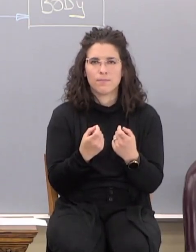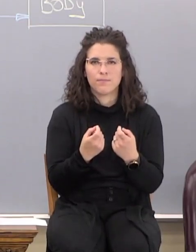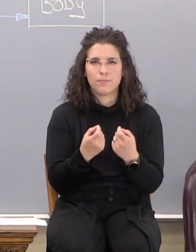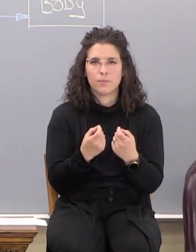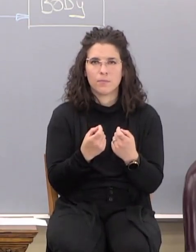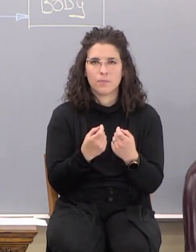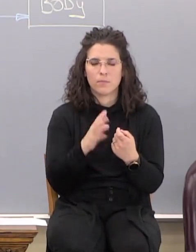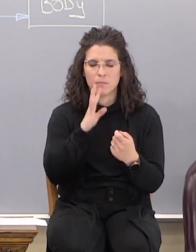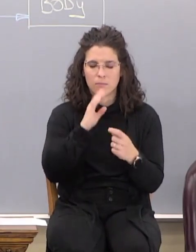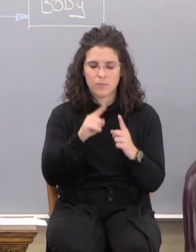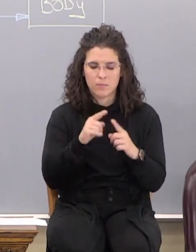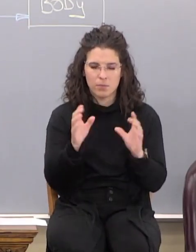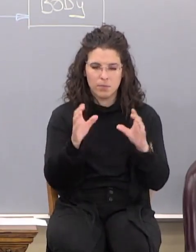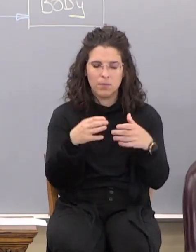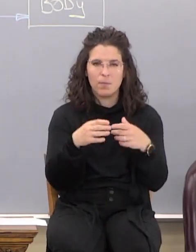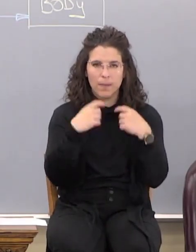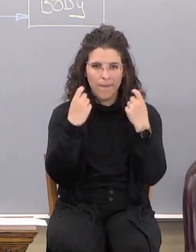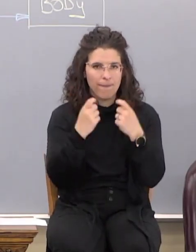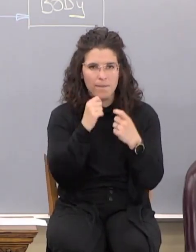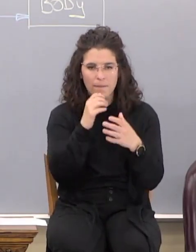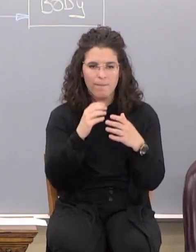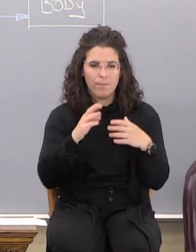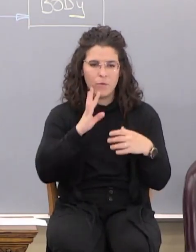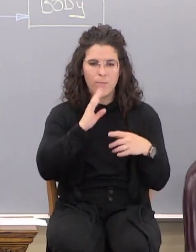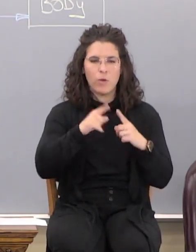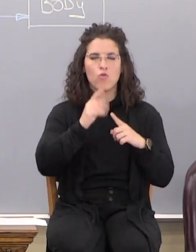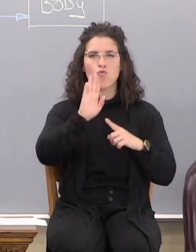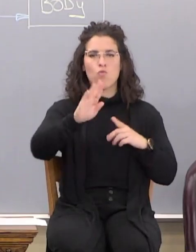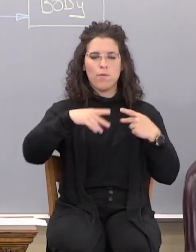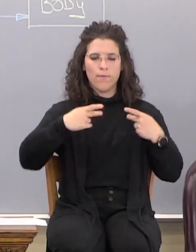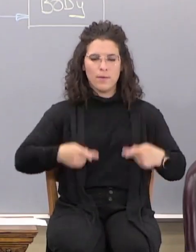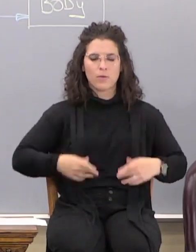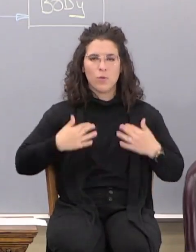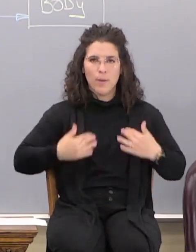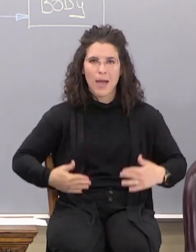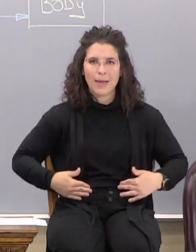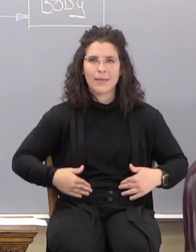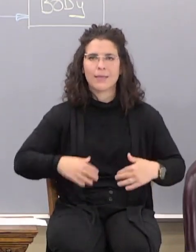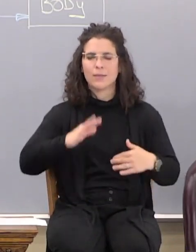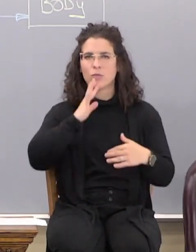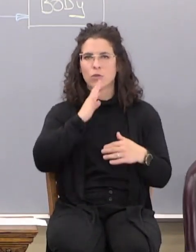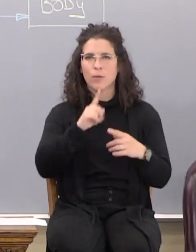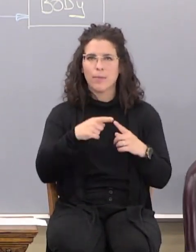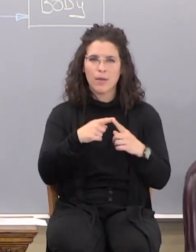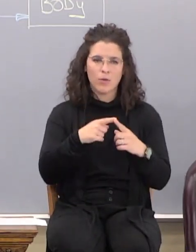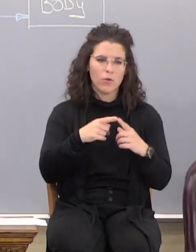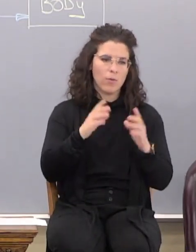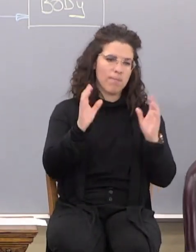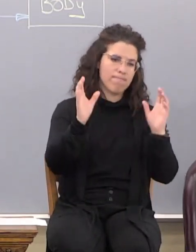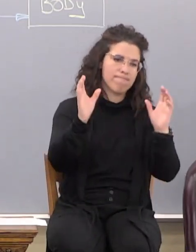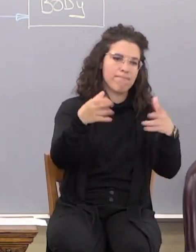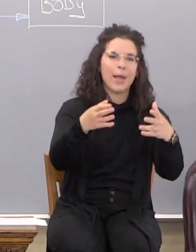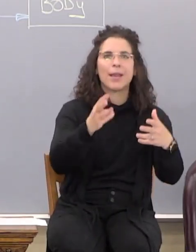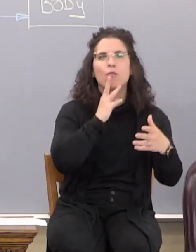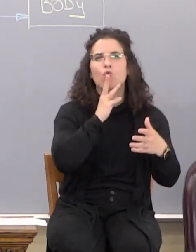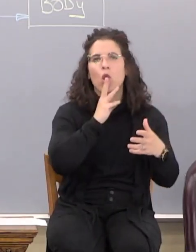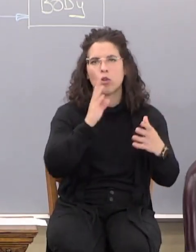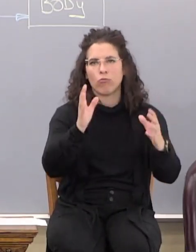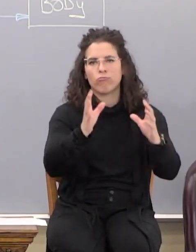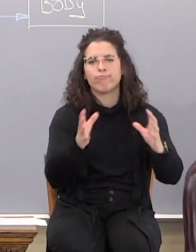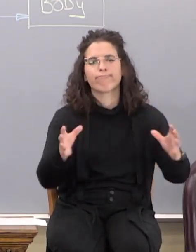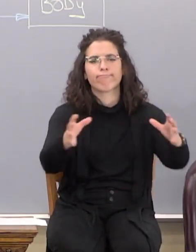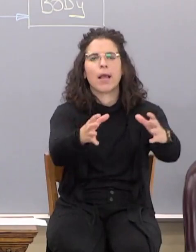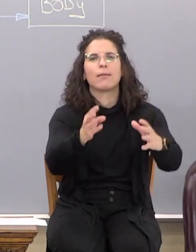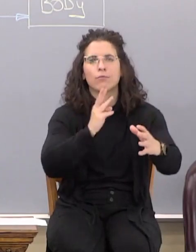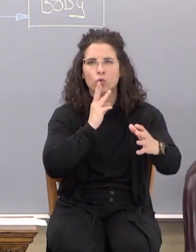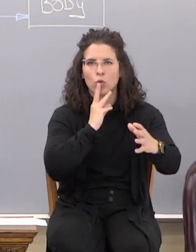When he talks about the body, he's not talking about your physical body. He's talking about, you know, we talk about a body of water.